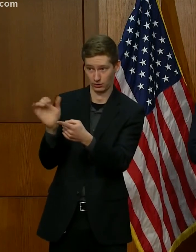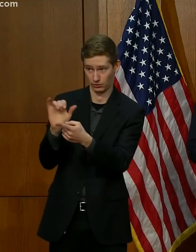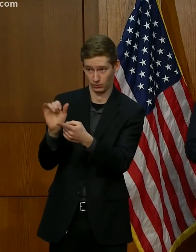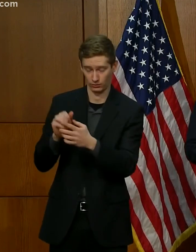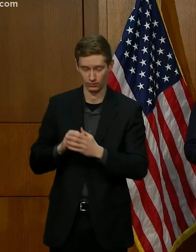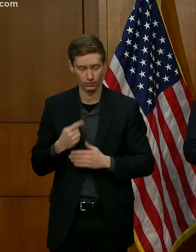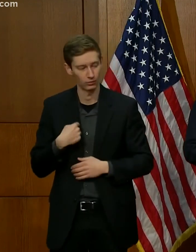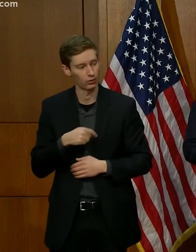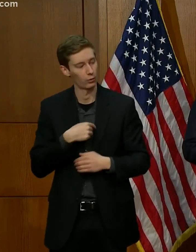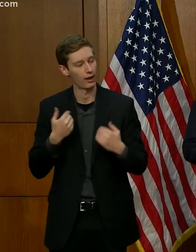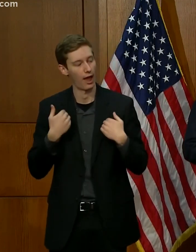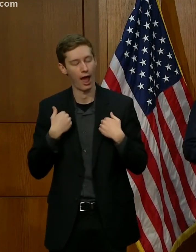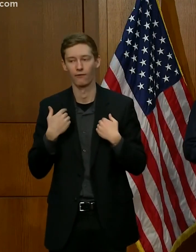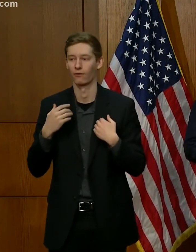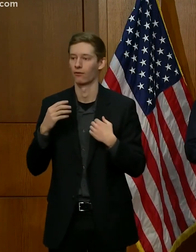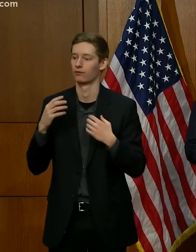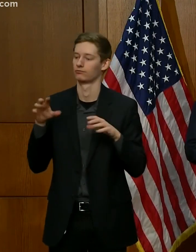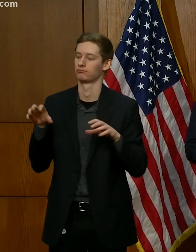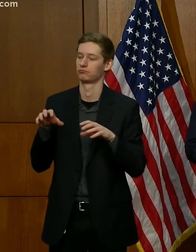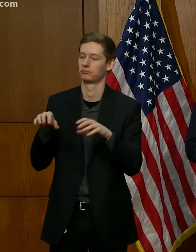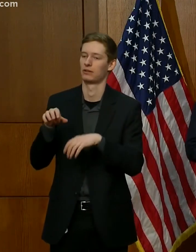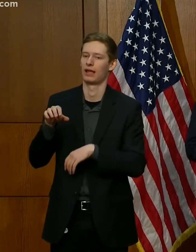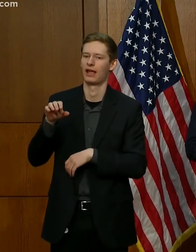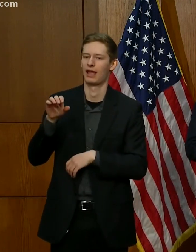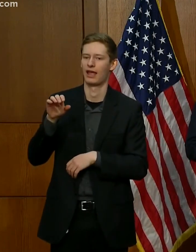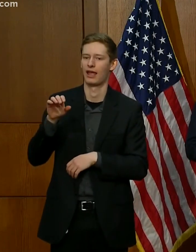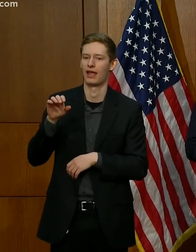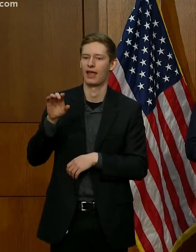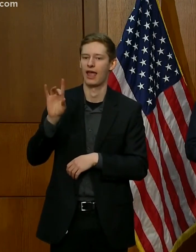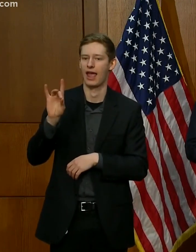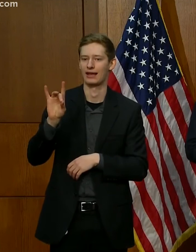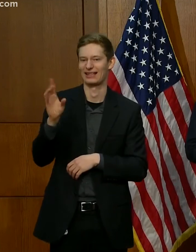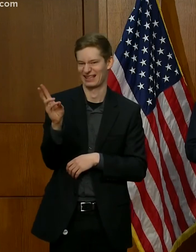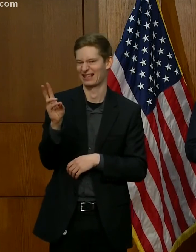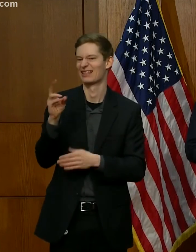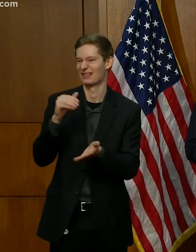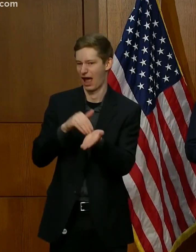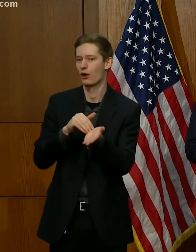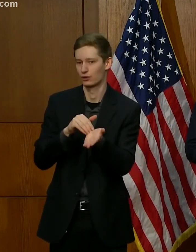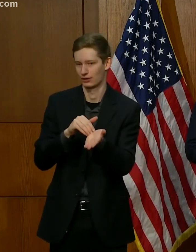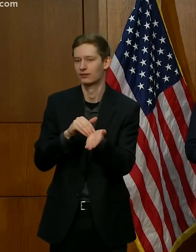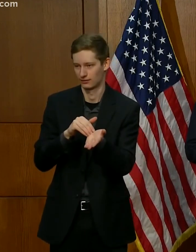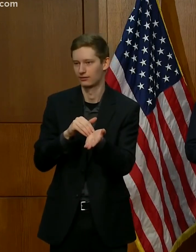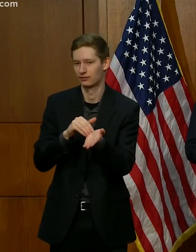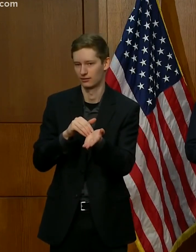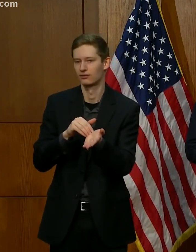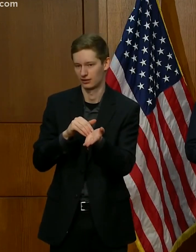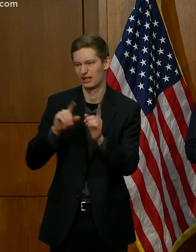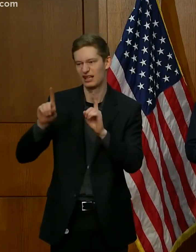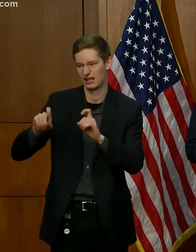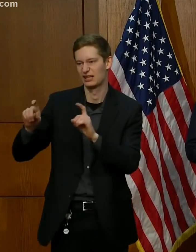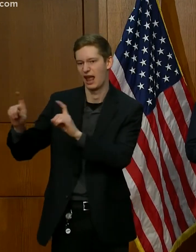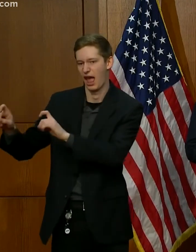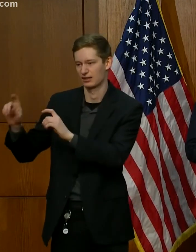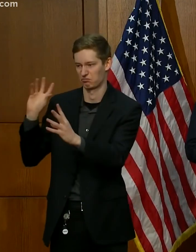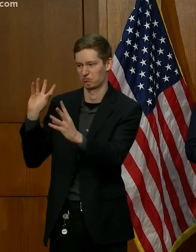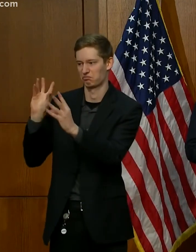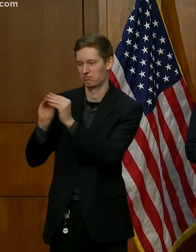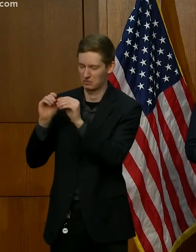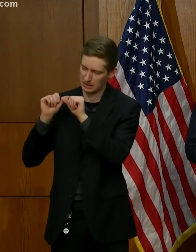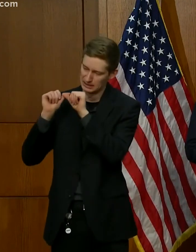have conducted 86,057 tests, so we continue that robust